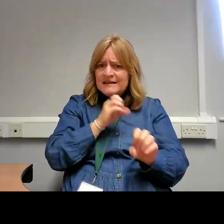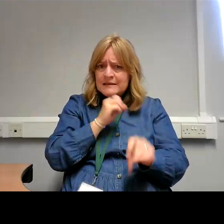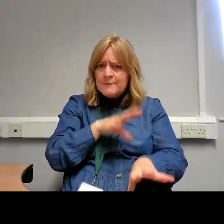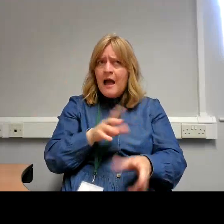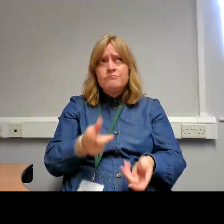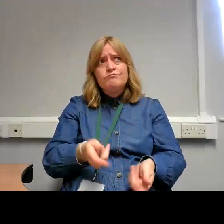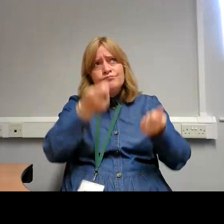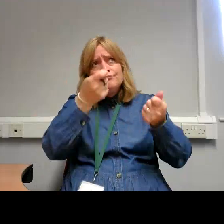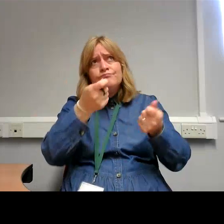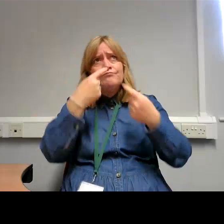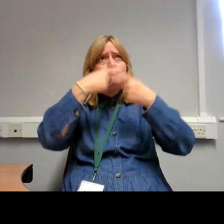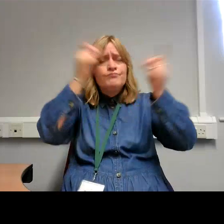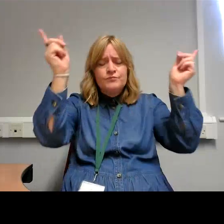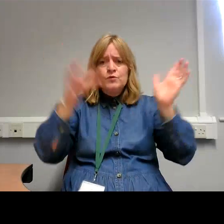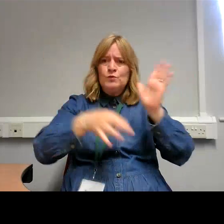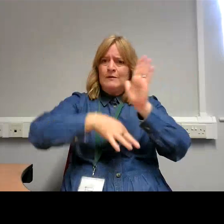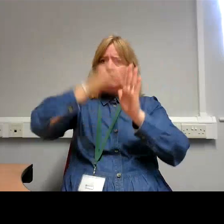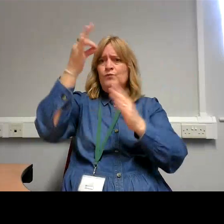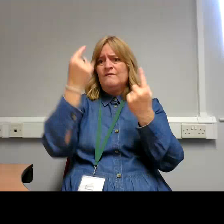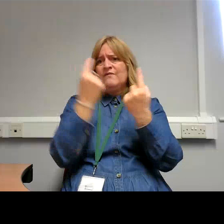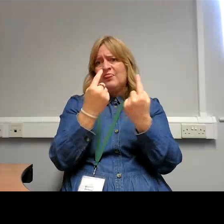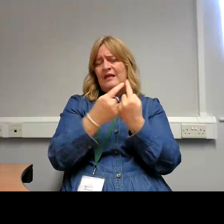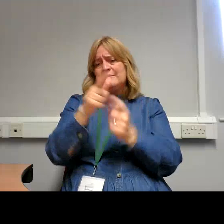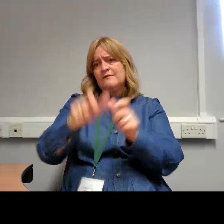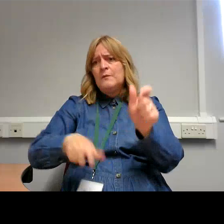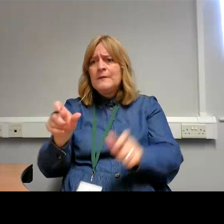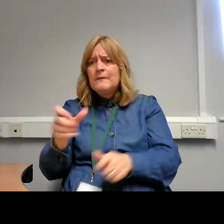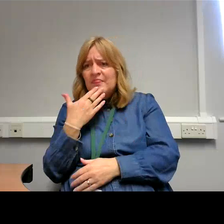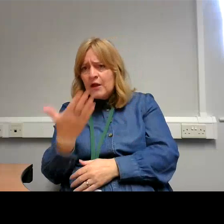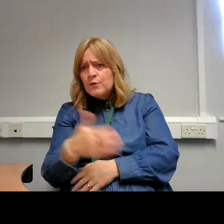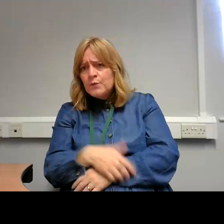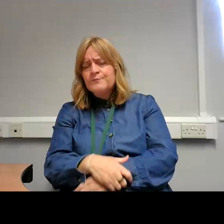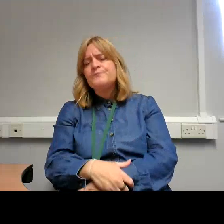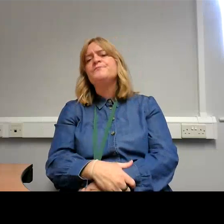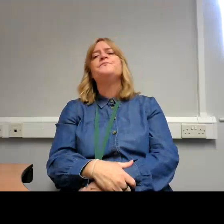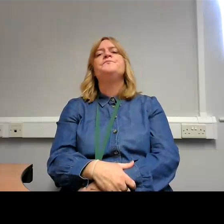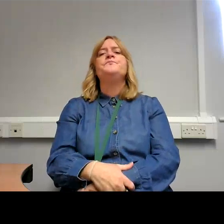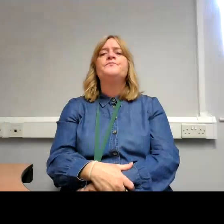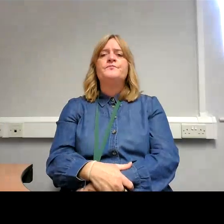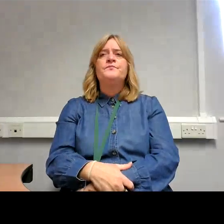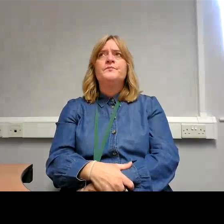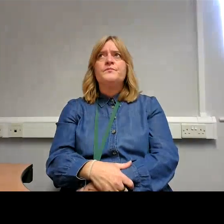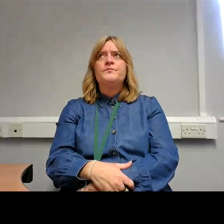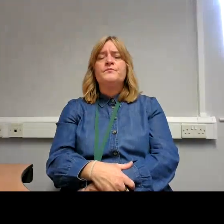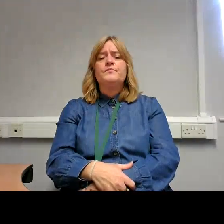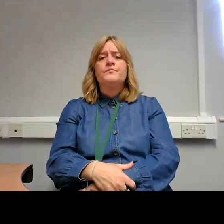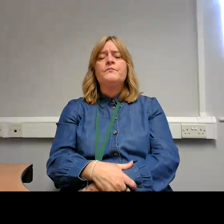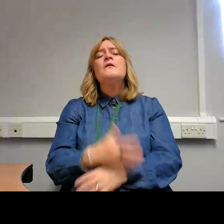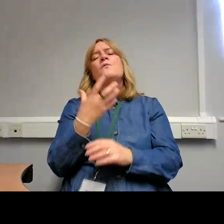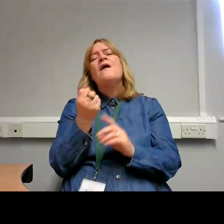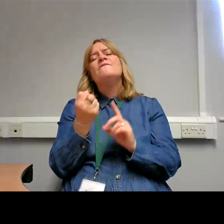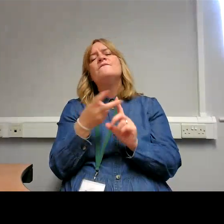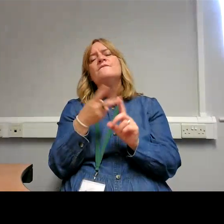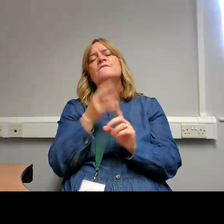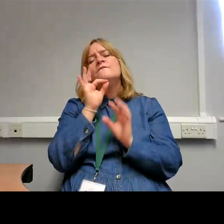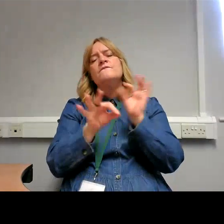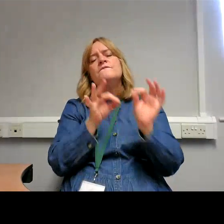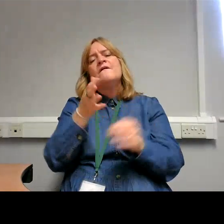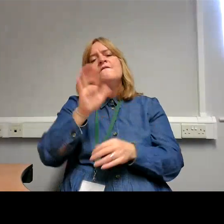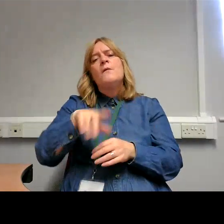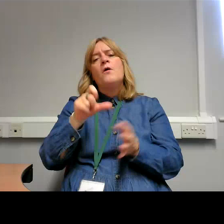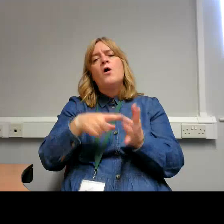some ideas which could improve things. So thank you very much for that. Thank so you. we have another question from